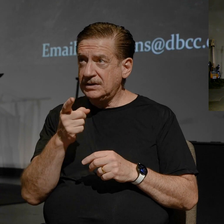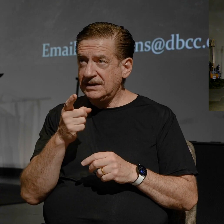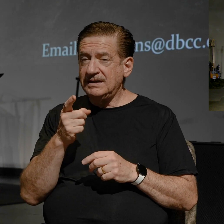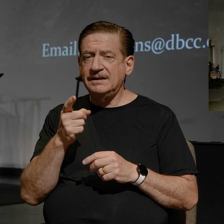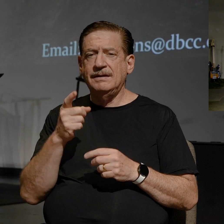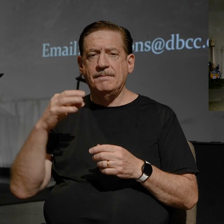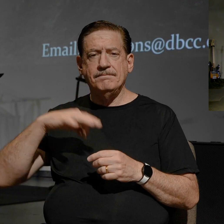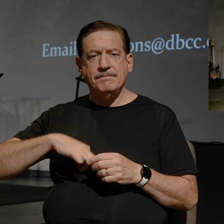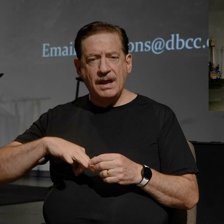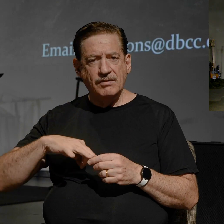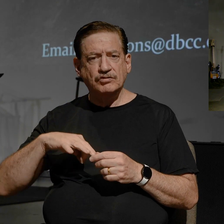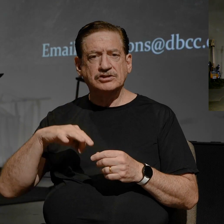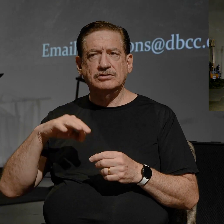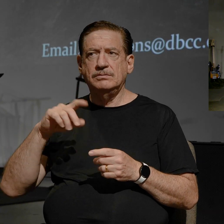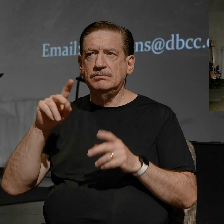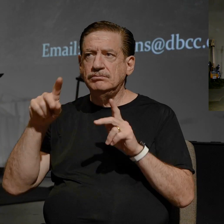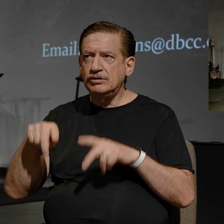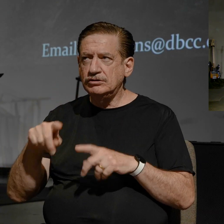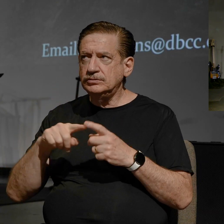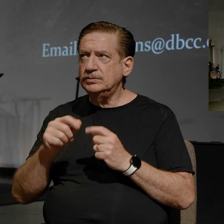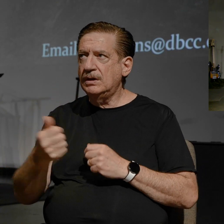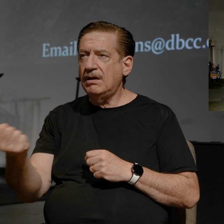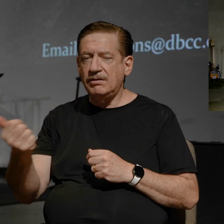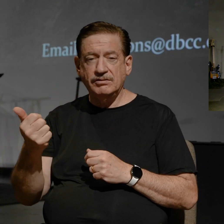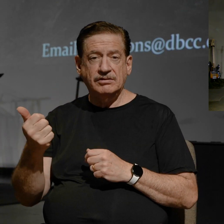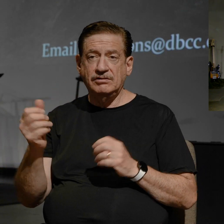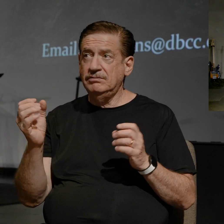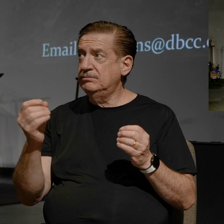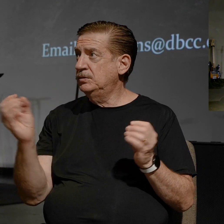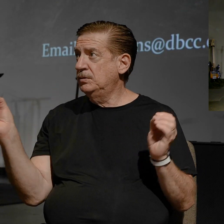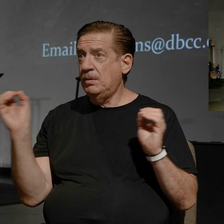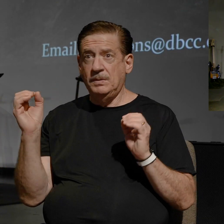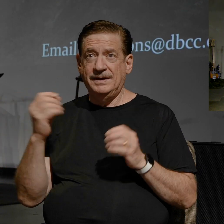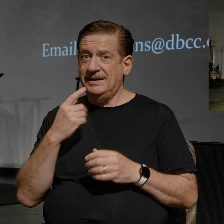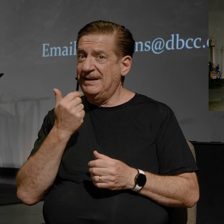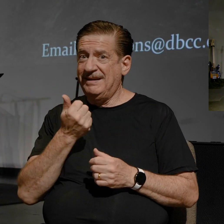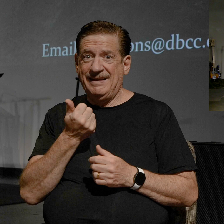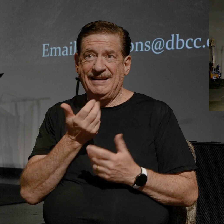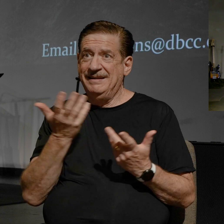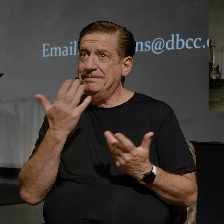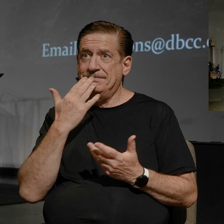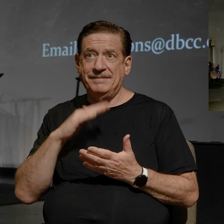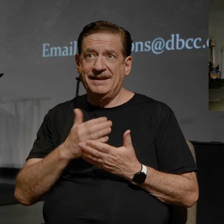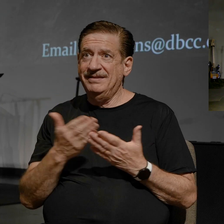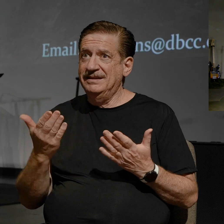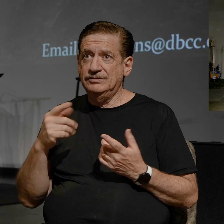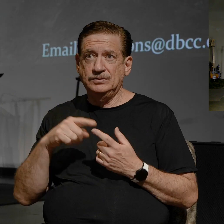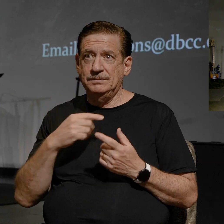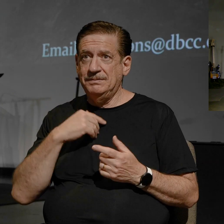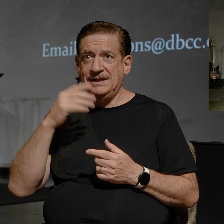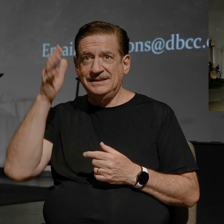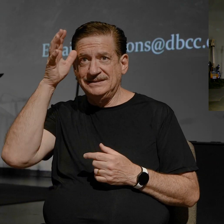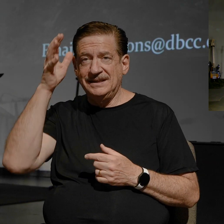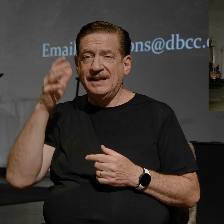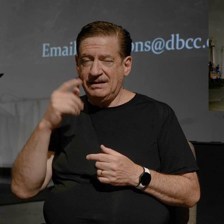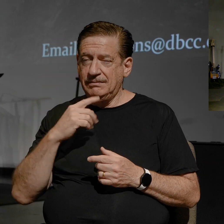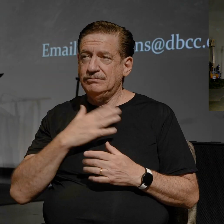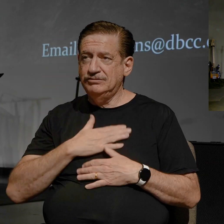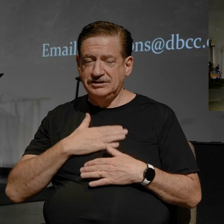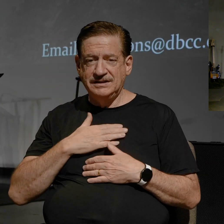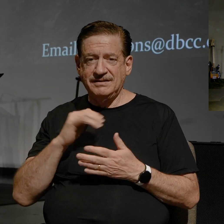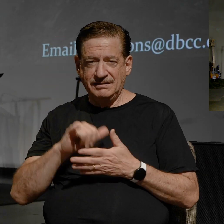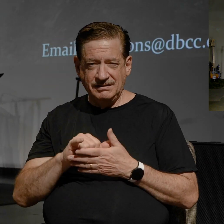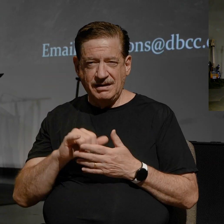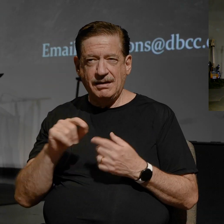a beneficial person to others. Hardly anyone ever had a bad thing to say about my dad, and I appreciated that about him, that he worked hard to build